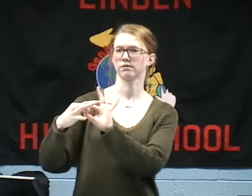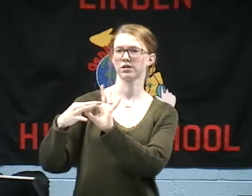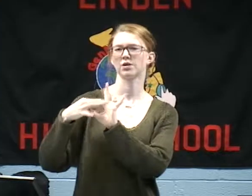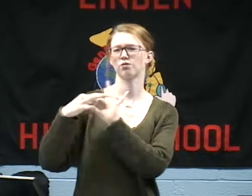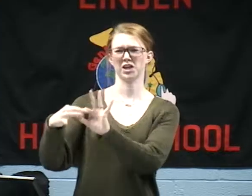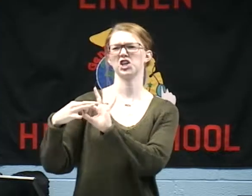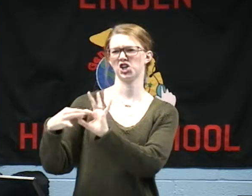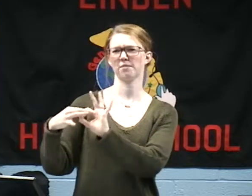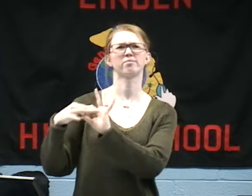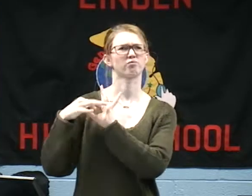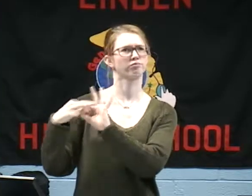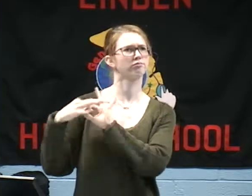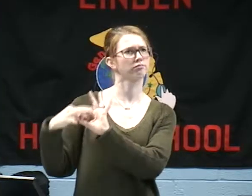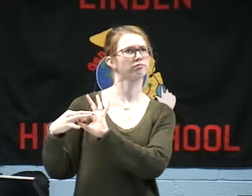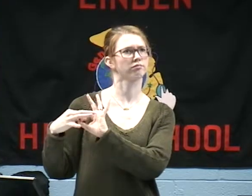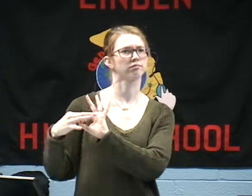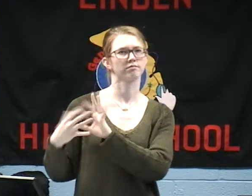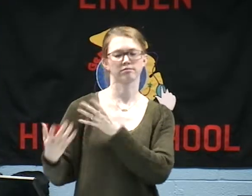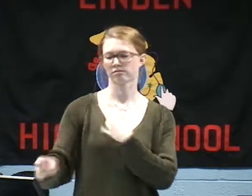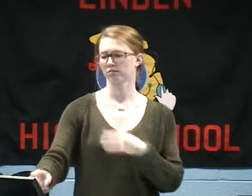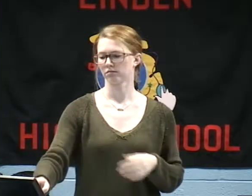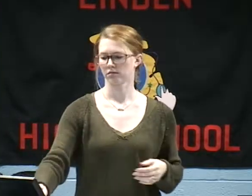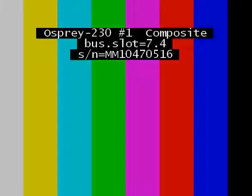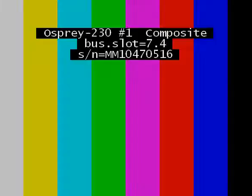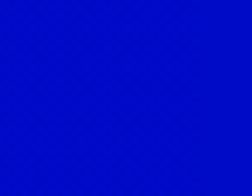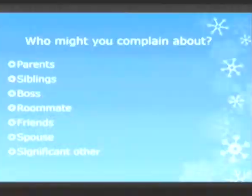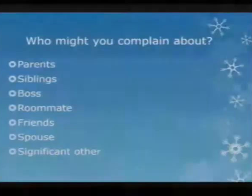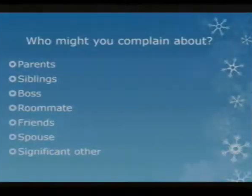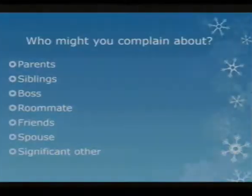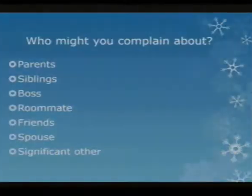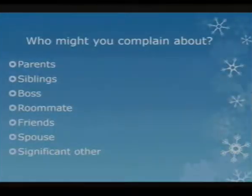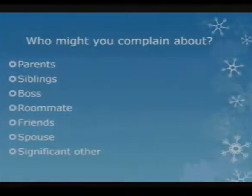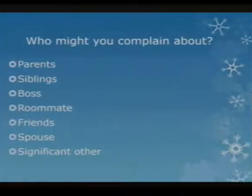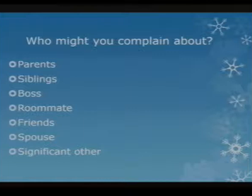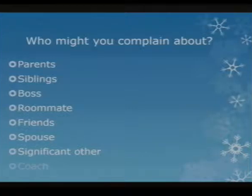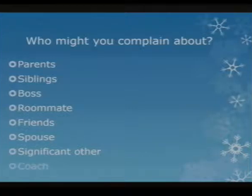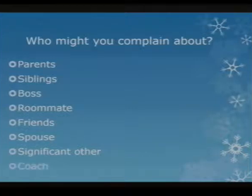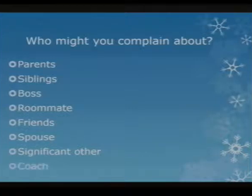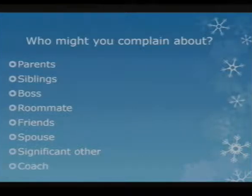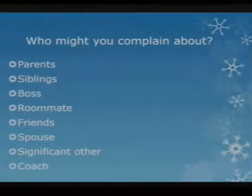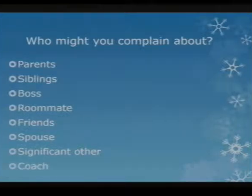Like relationship.